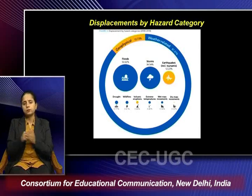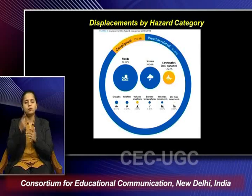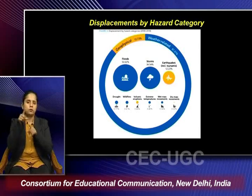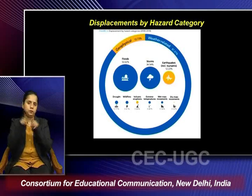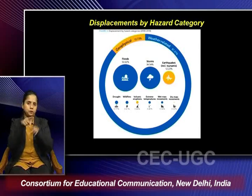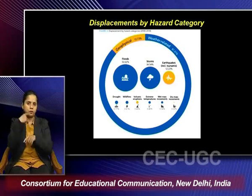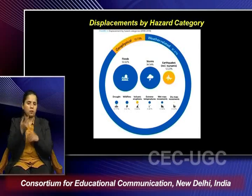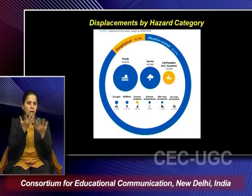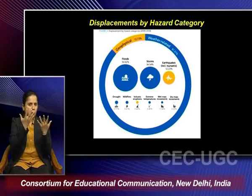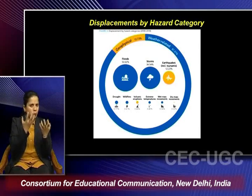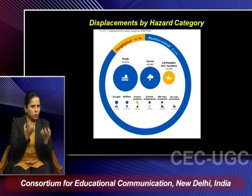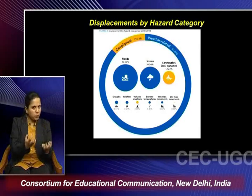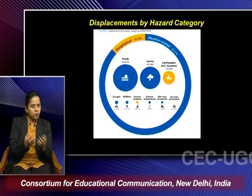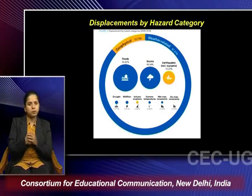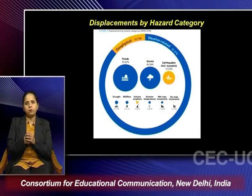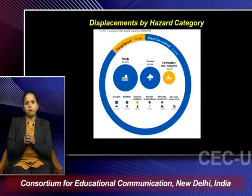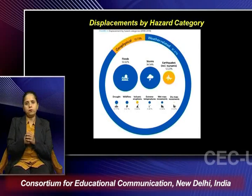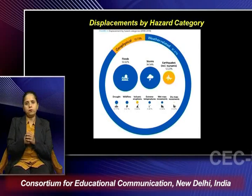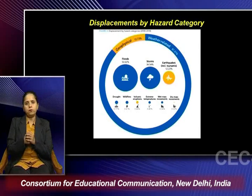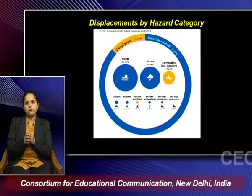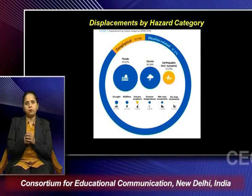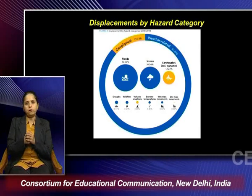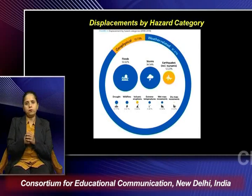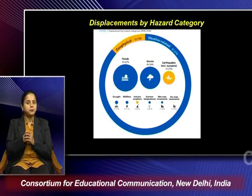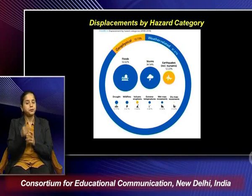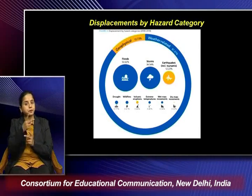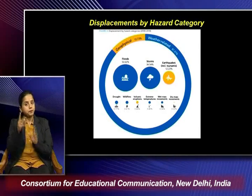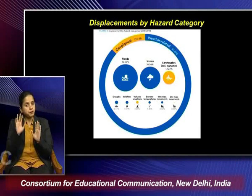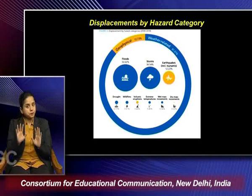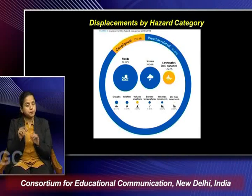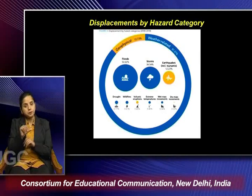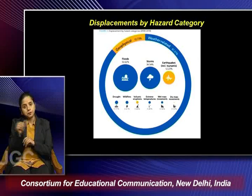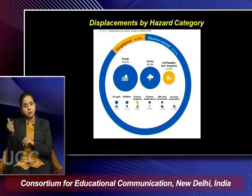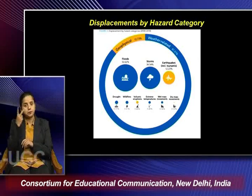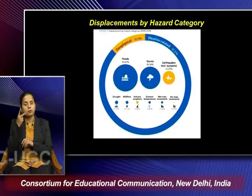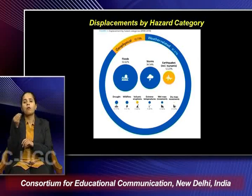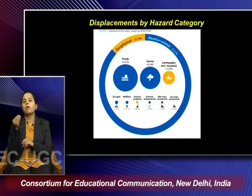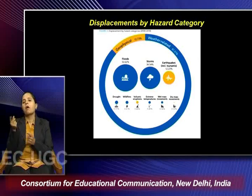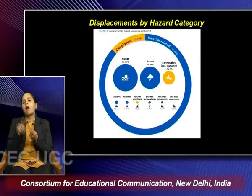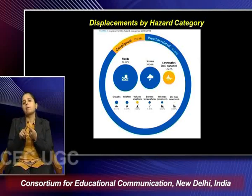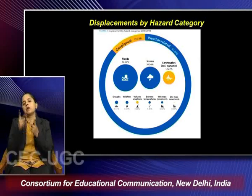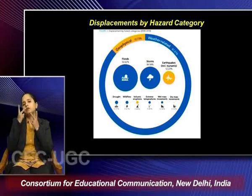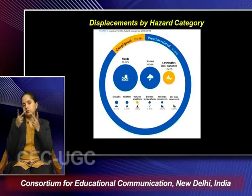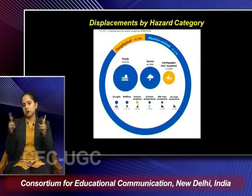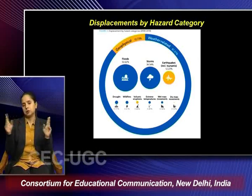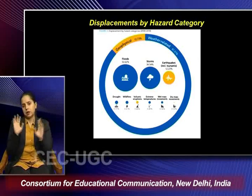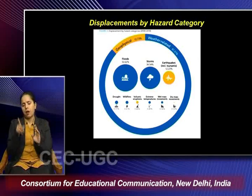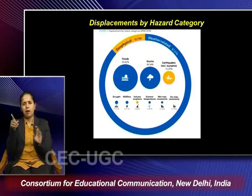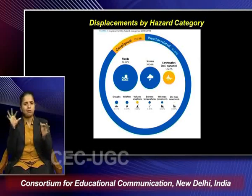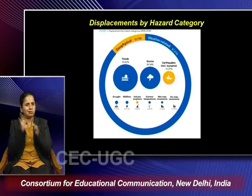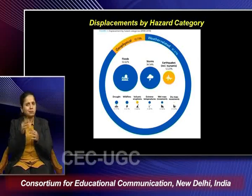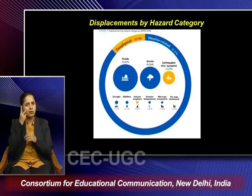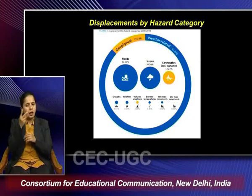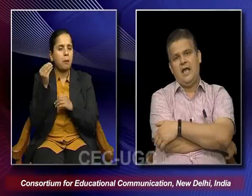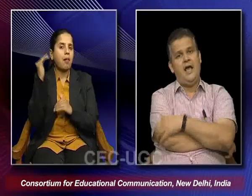example drought, if you look at other disaster, their implication on human displacement is relatively